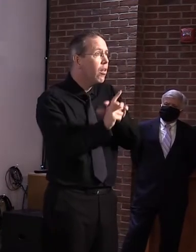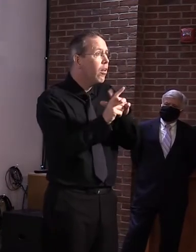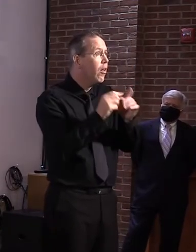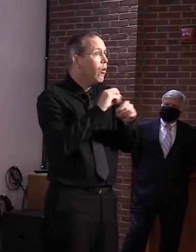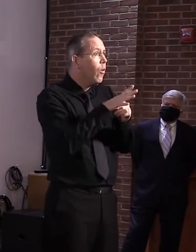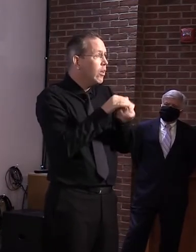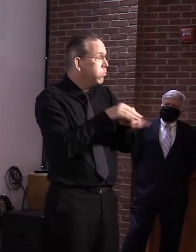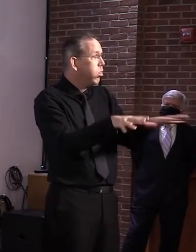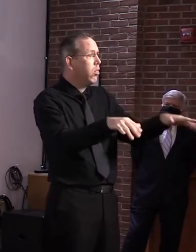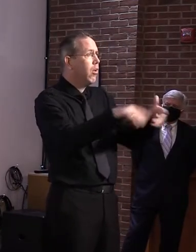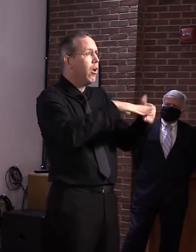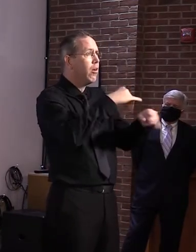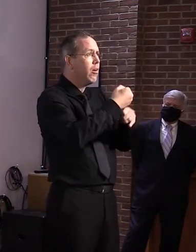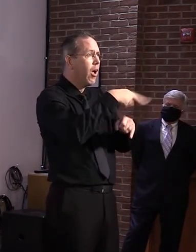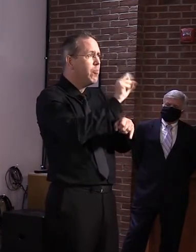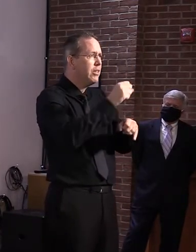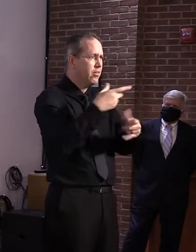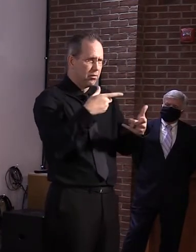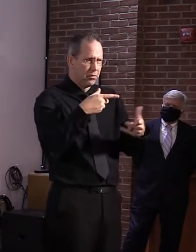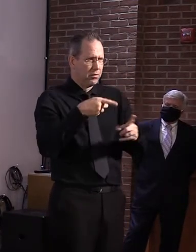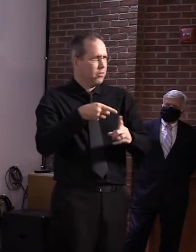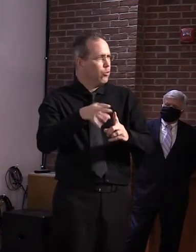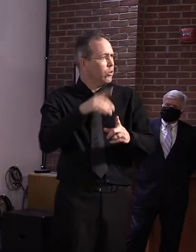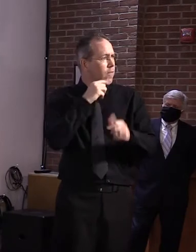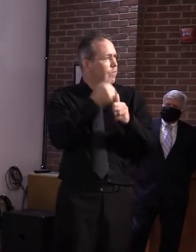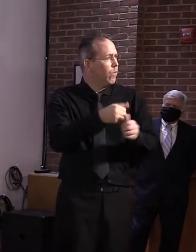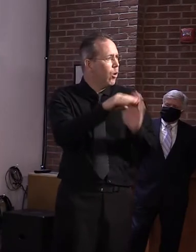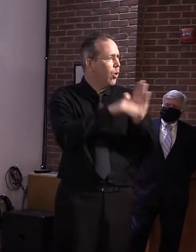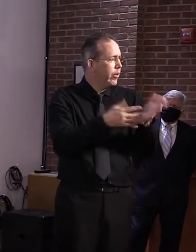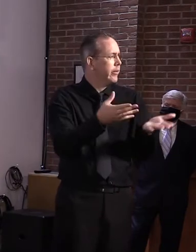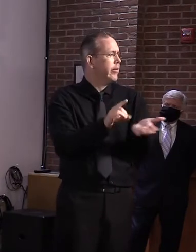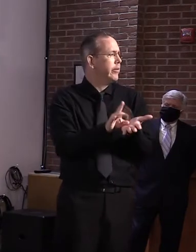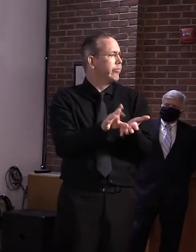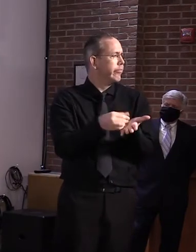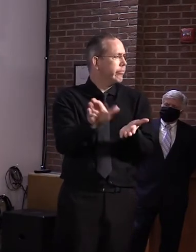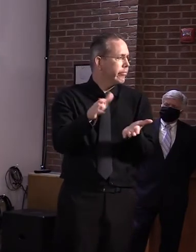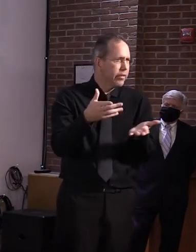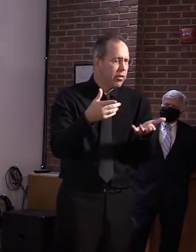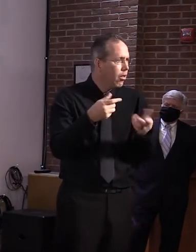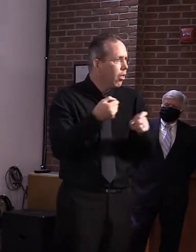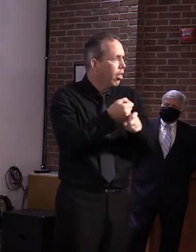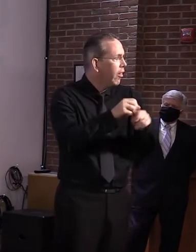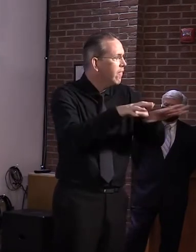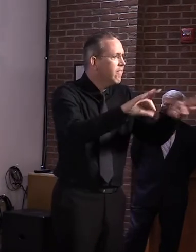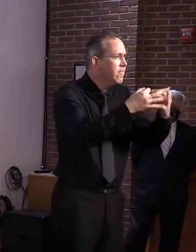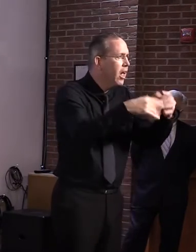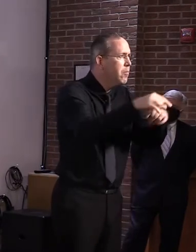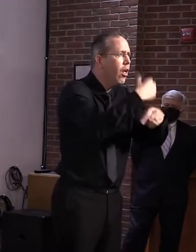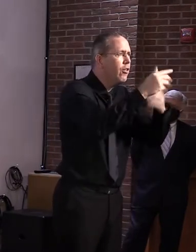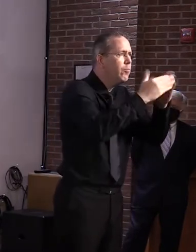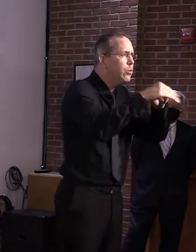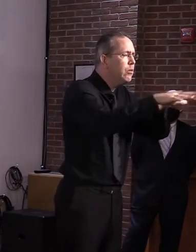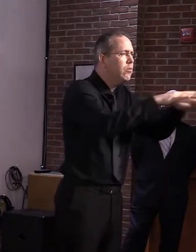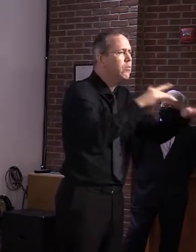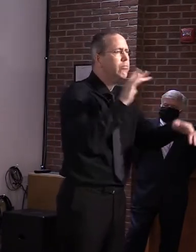That's a pretty expensive lesson. I think that's probably better than any legal issue that could happen.